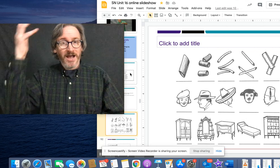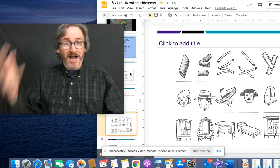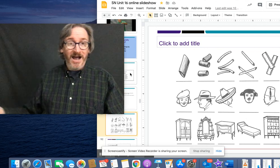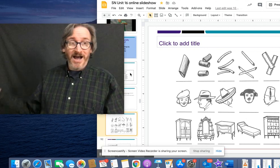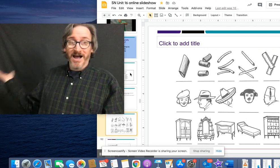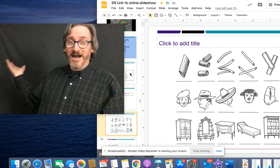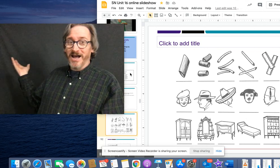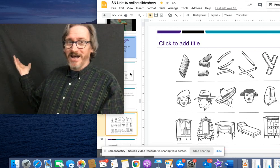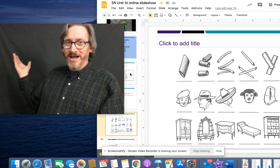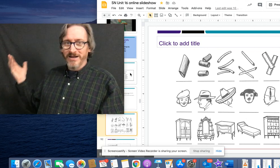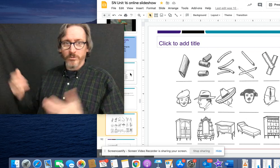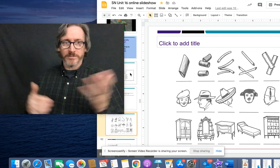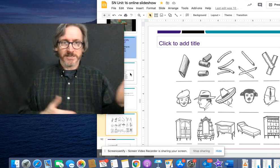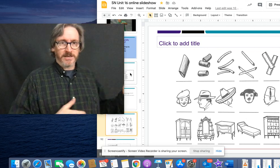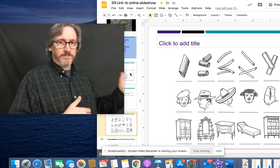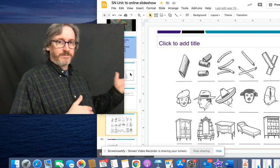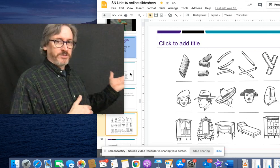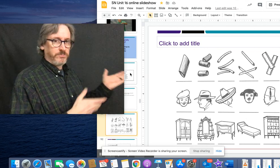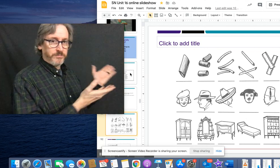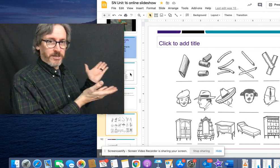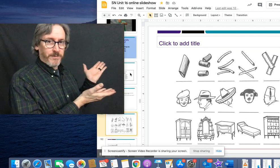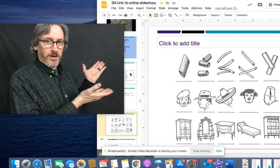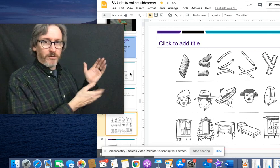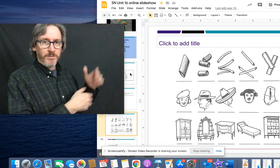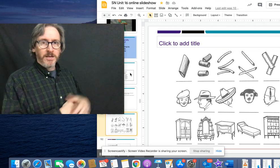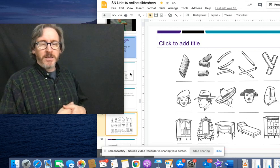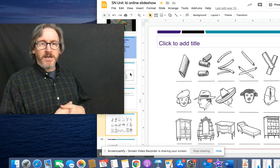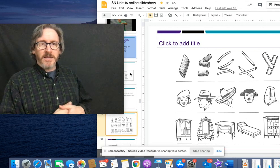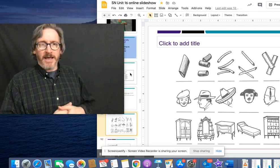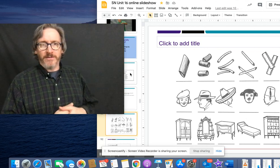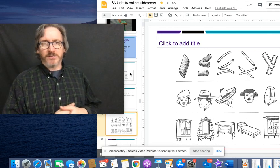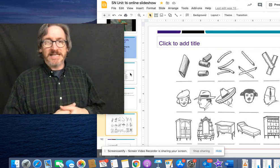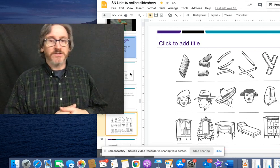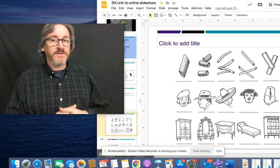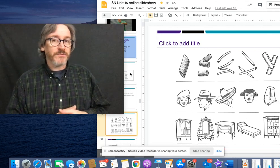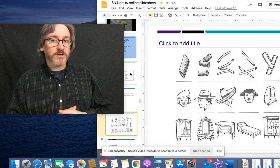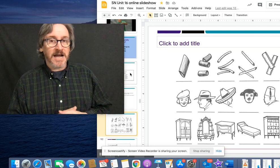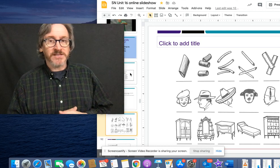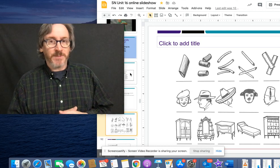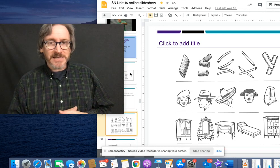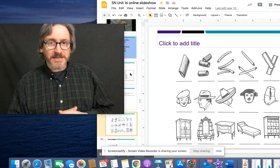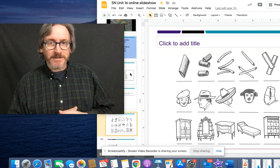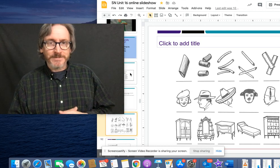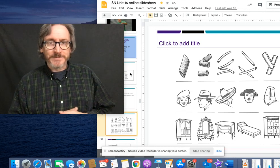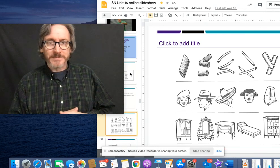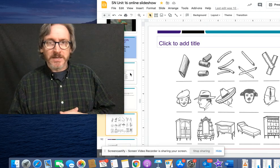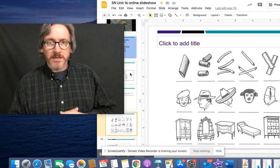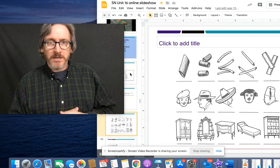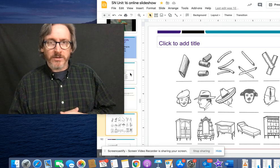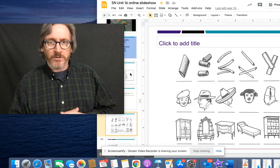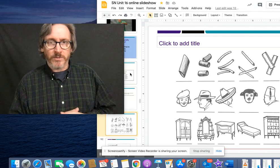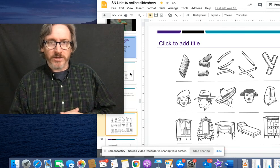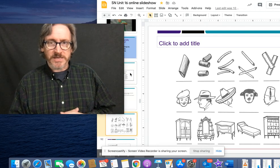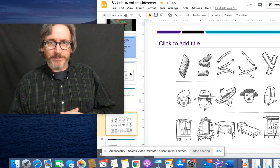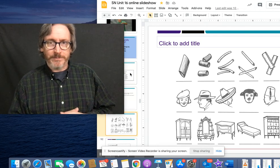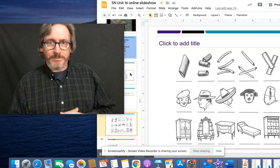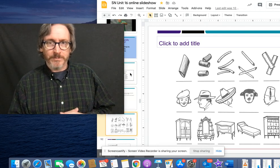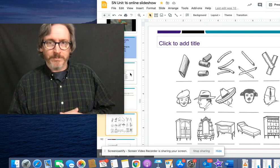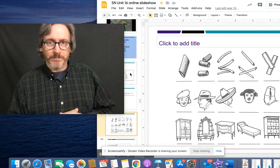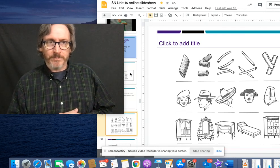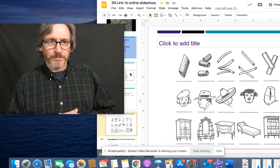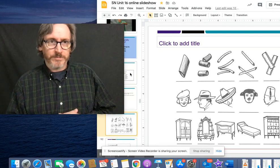board. Oh, this side. There we go. And there's each of the different kinds of pasta. Although the one looks